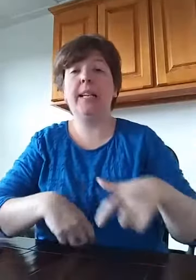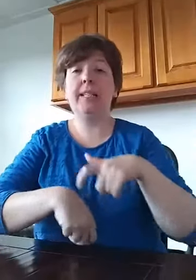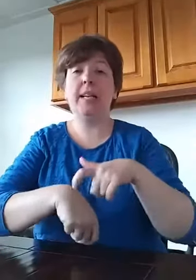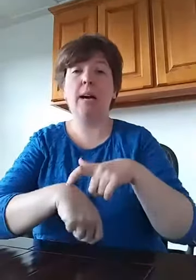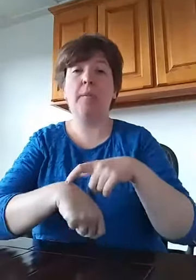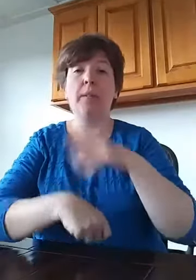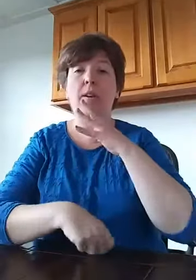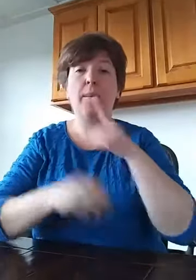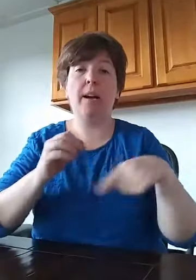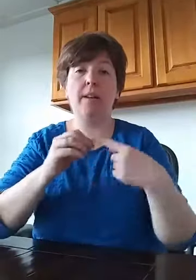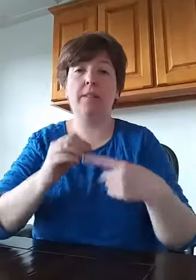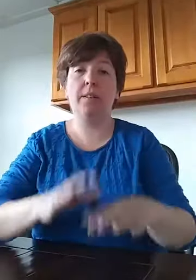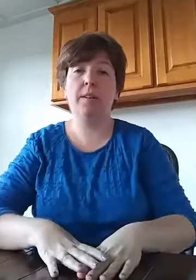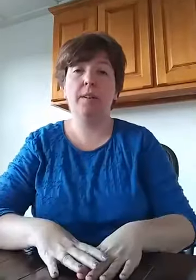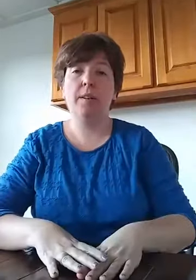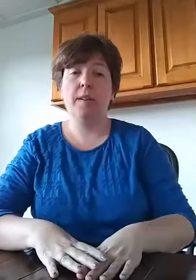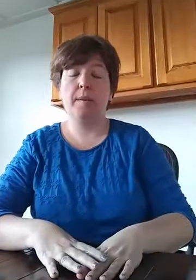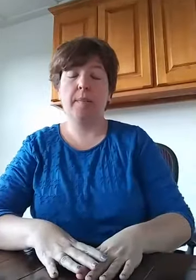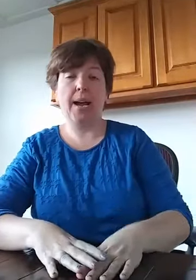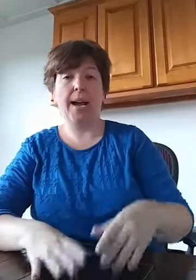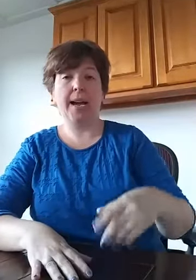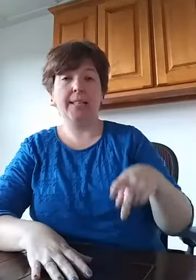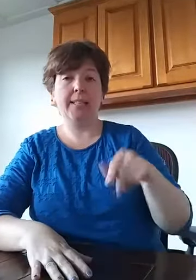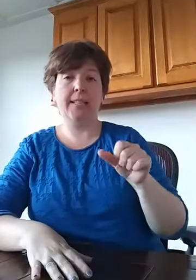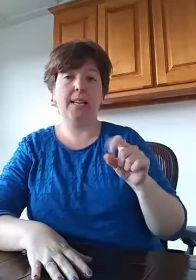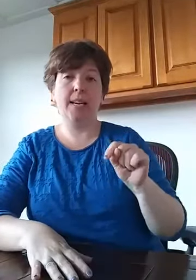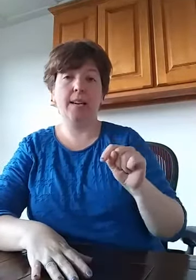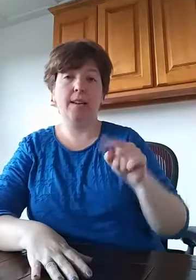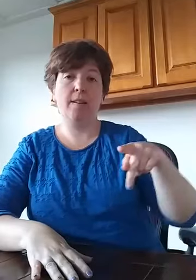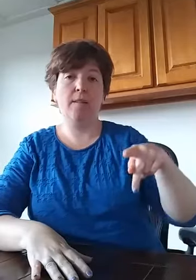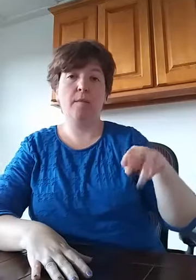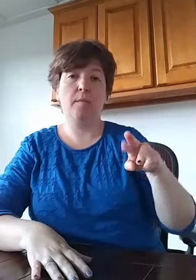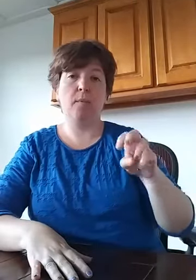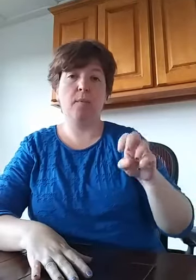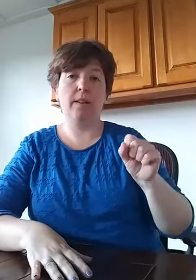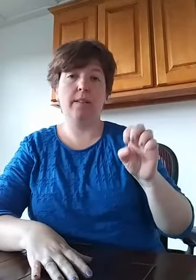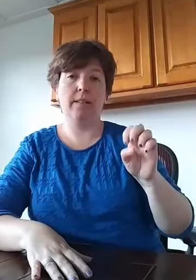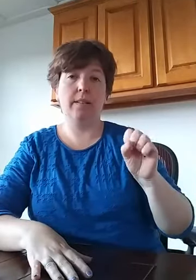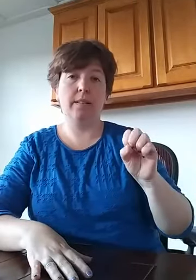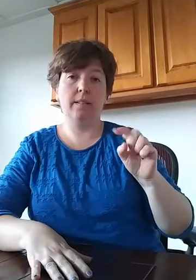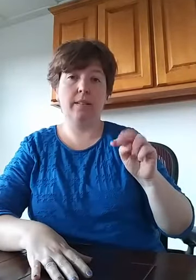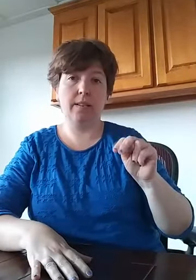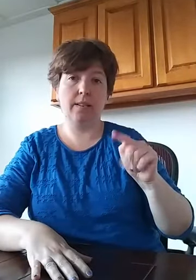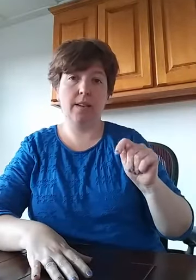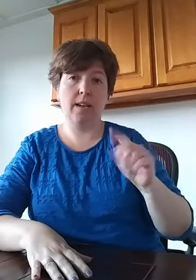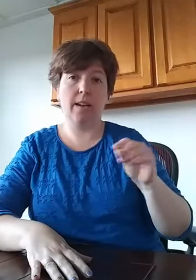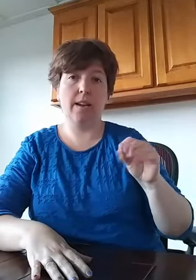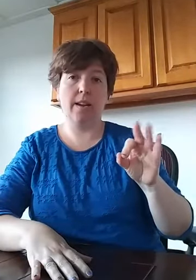In time, we talk about past, present,